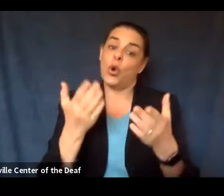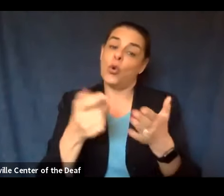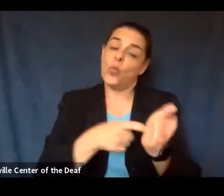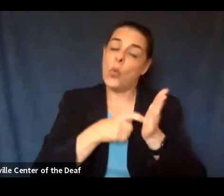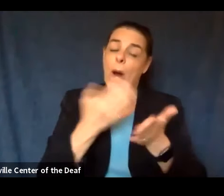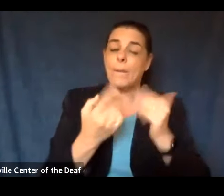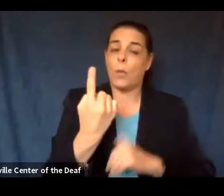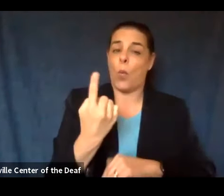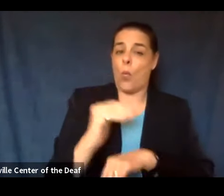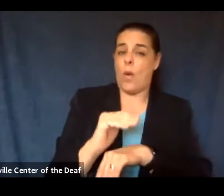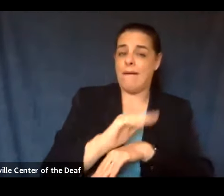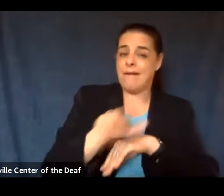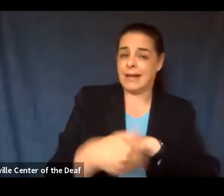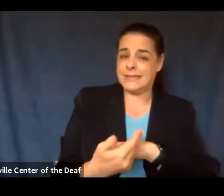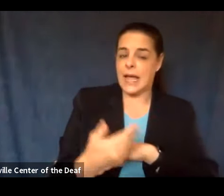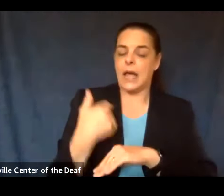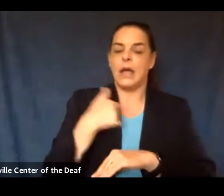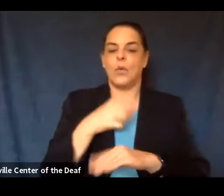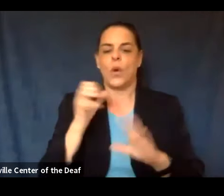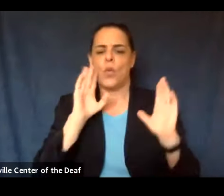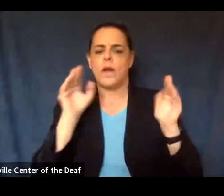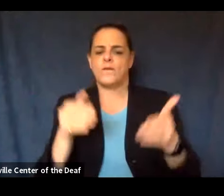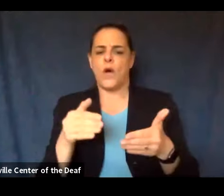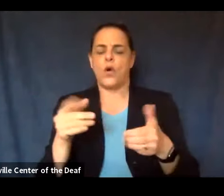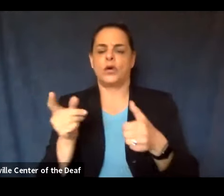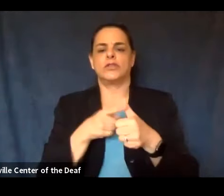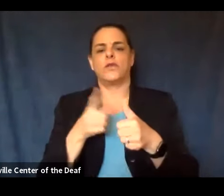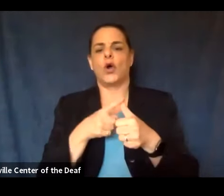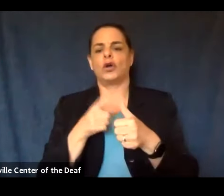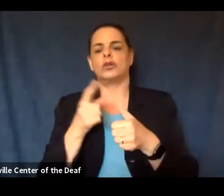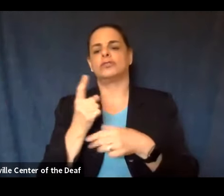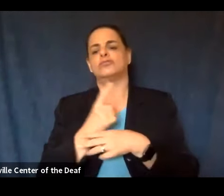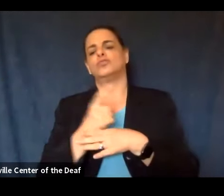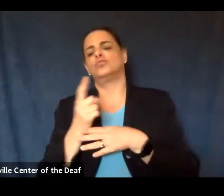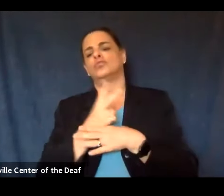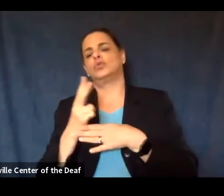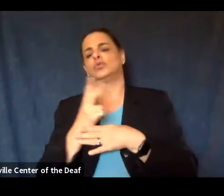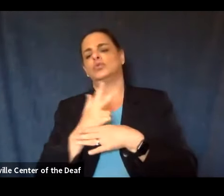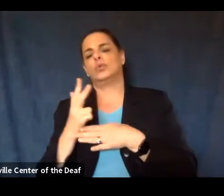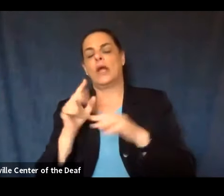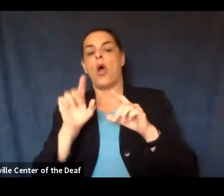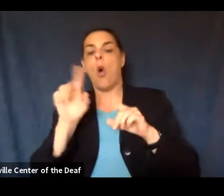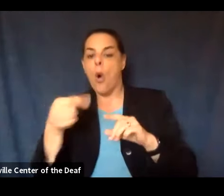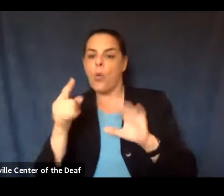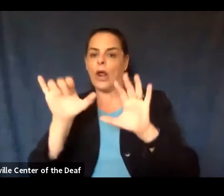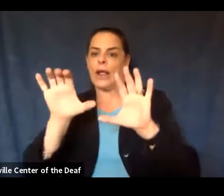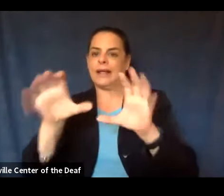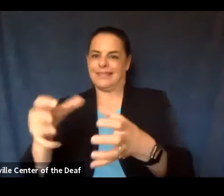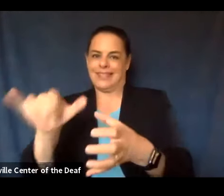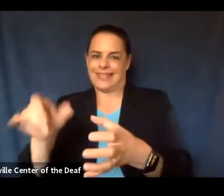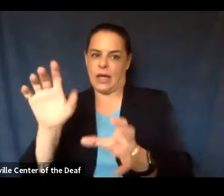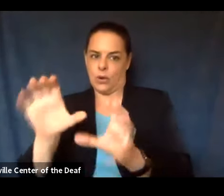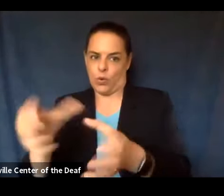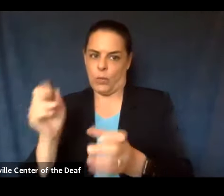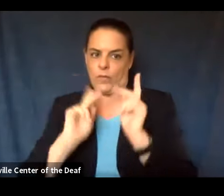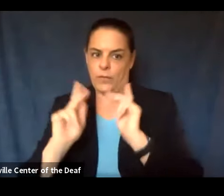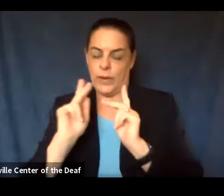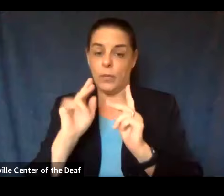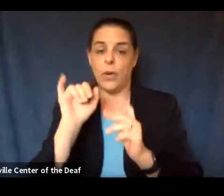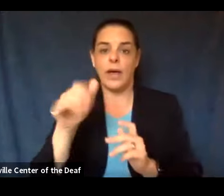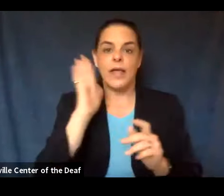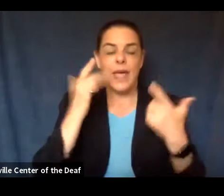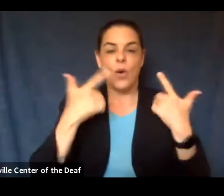one-night stay, we're trying to focus our early offering to just that population of patients. That allows for a